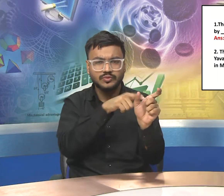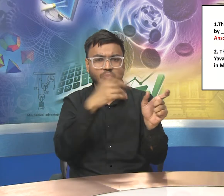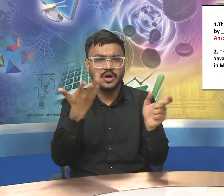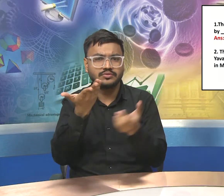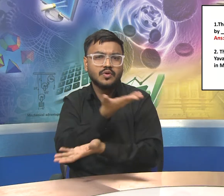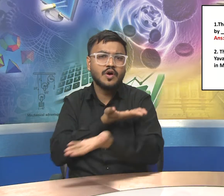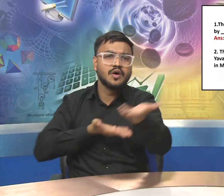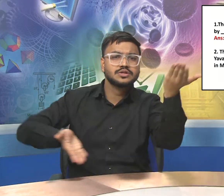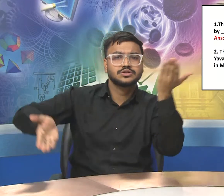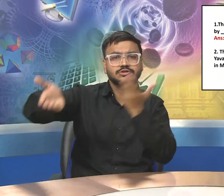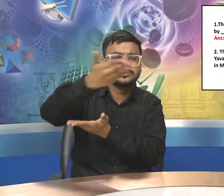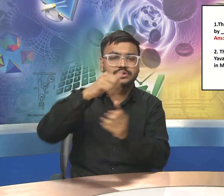Handicap in Mumbai.